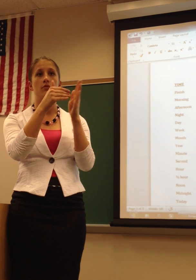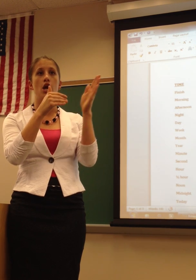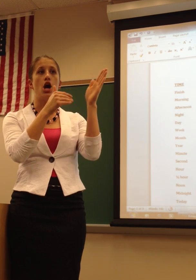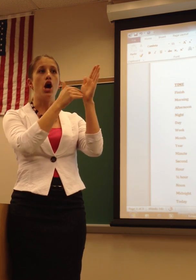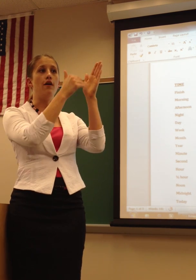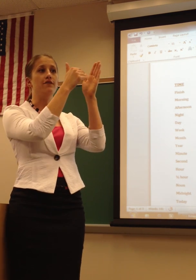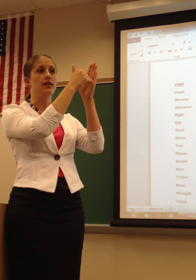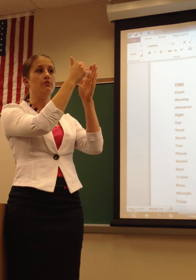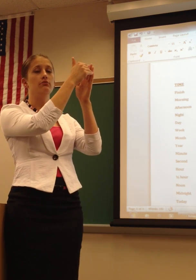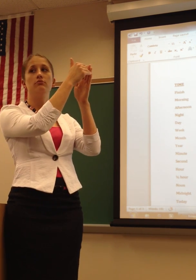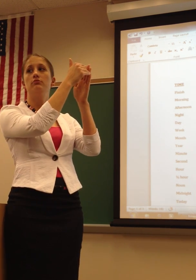Often.